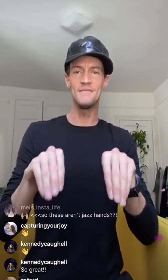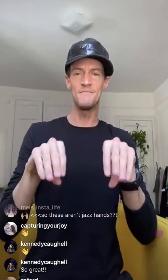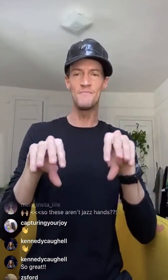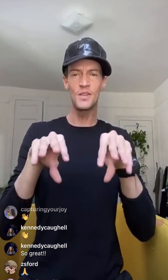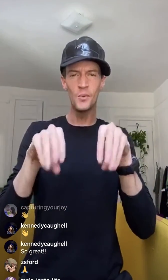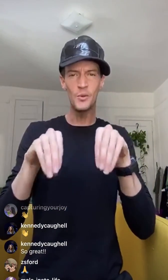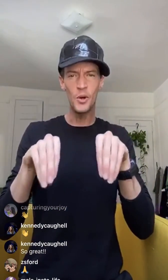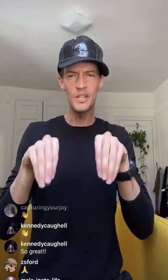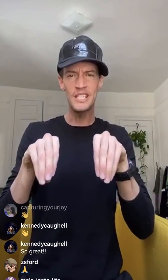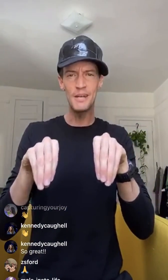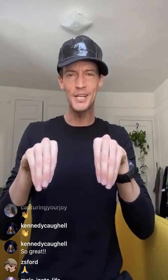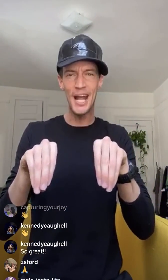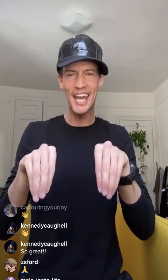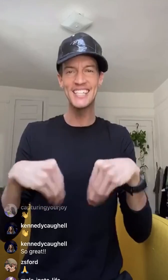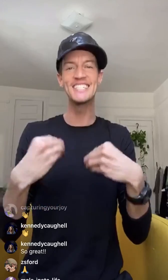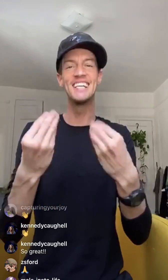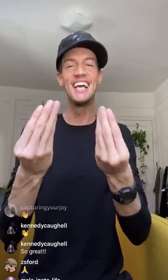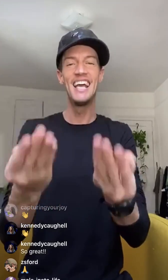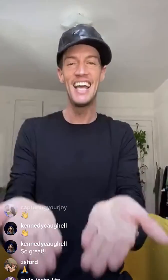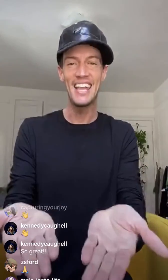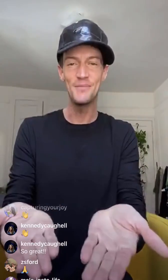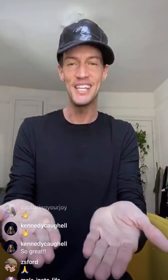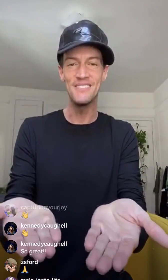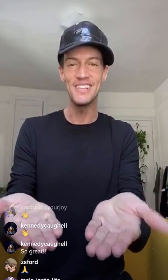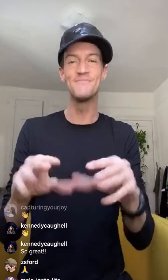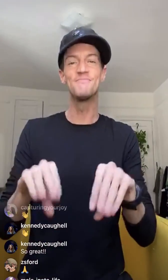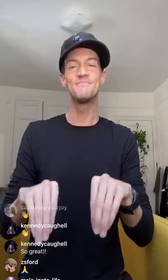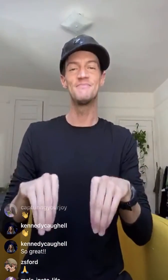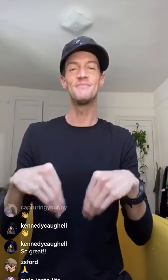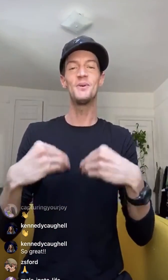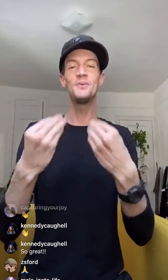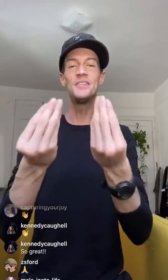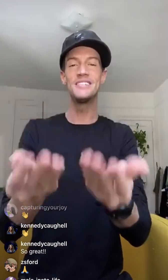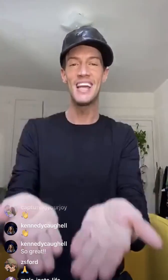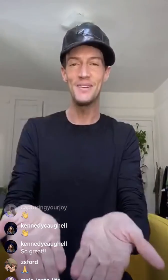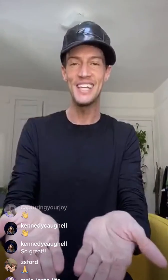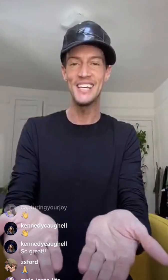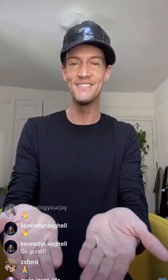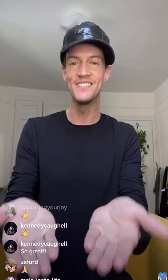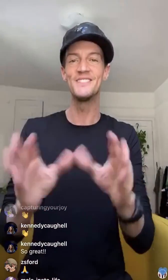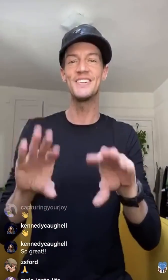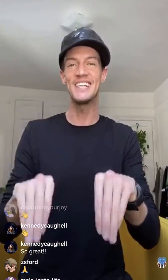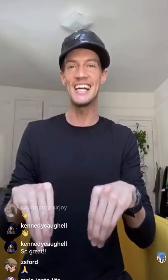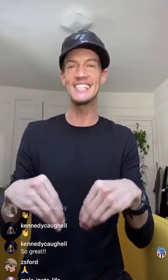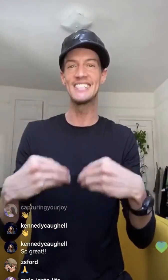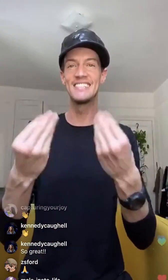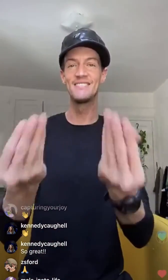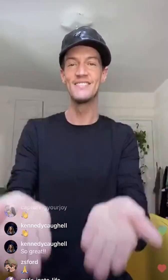2 p.m. every Monday through Friday for the foreseeable future. To contribute,